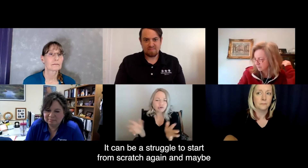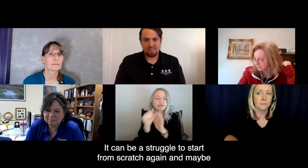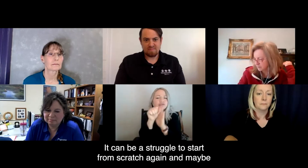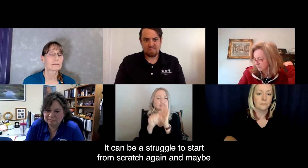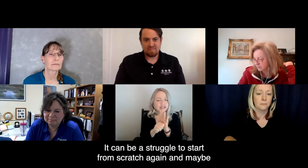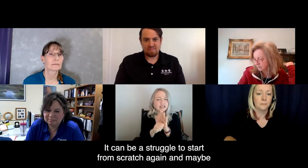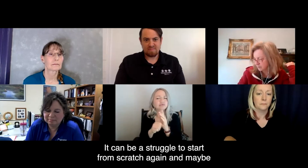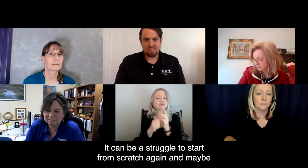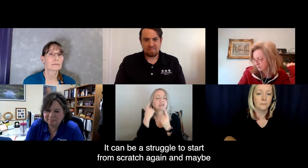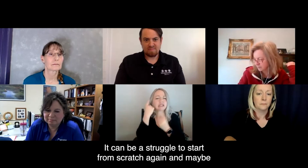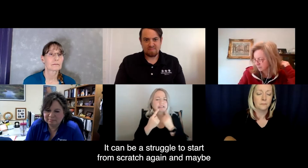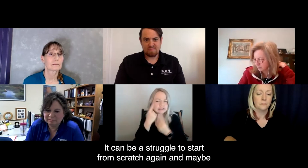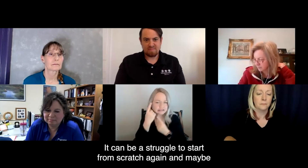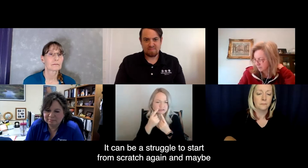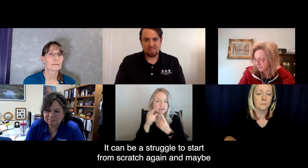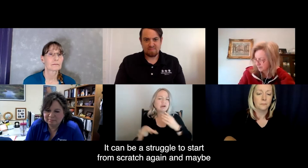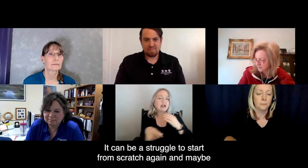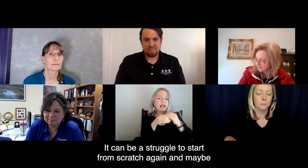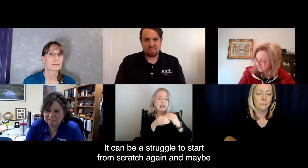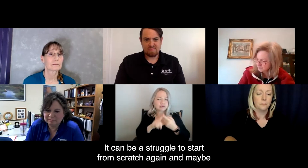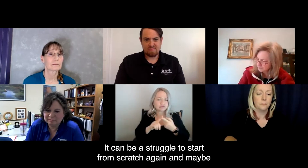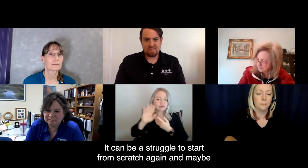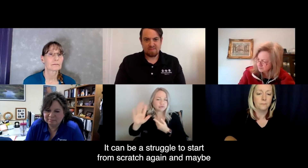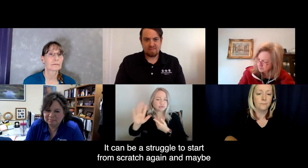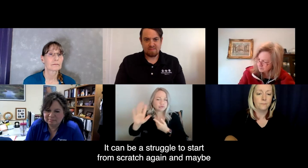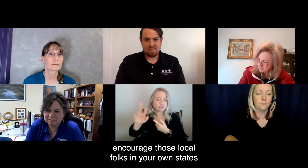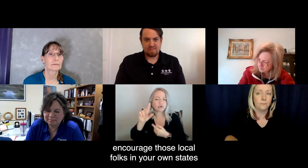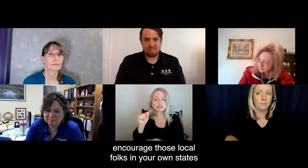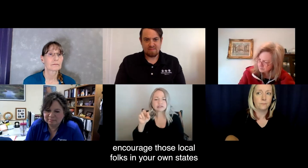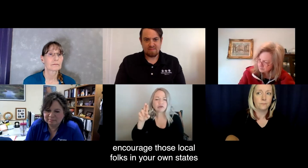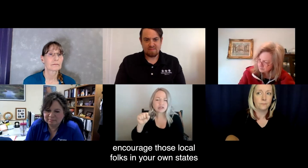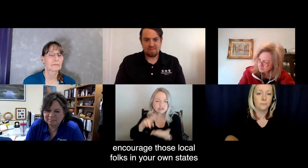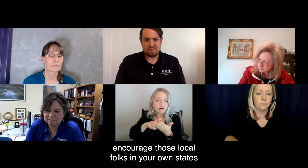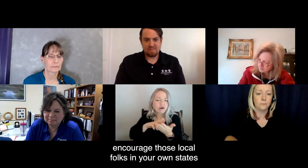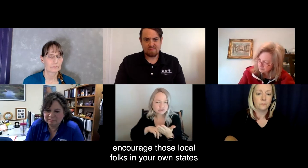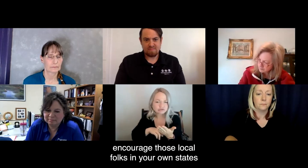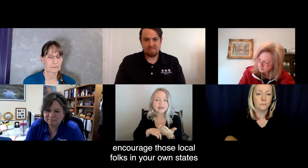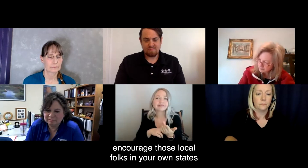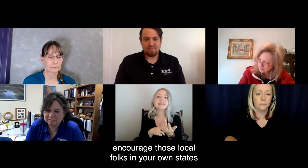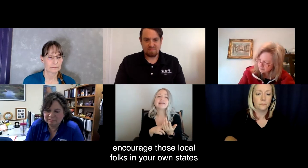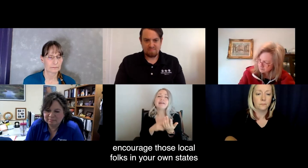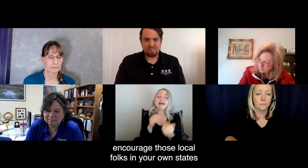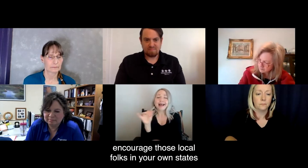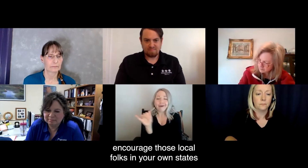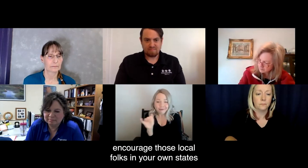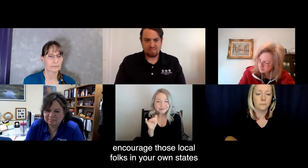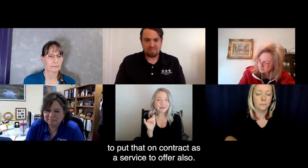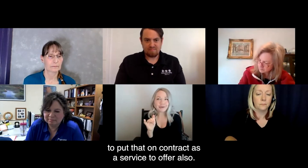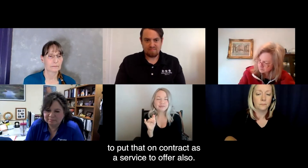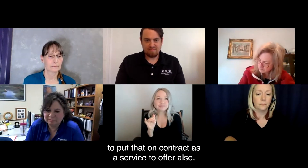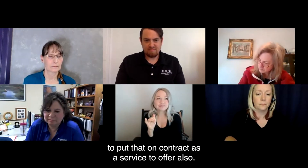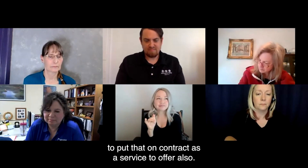a struggle to start from scratch again, and maybe encourage those local folks in your own states